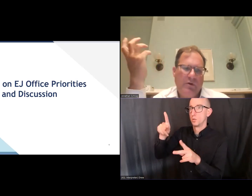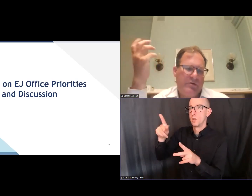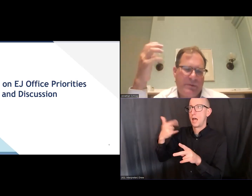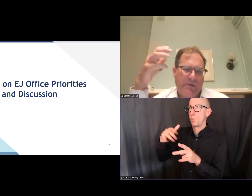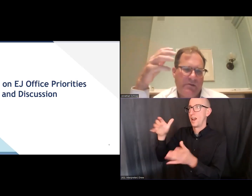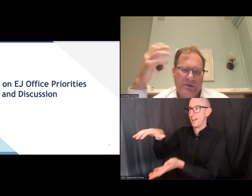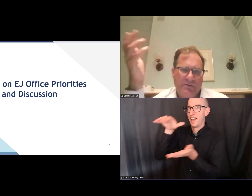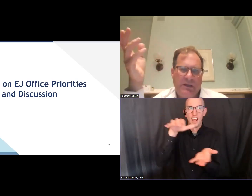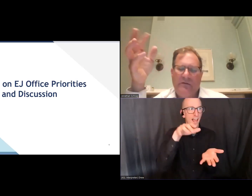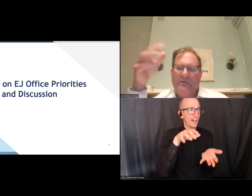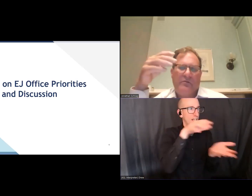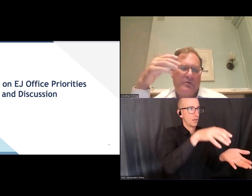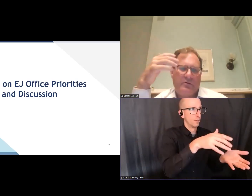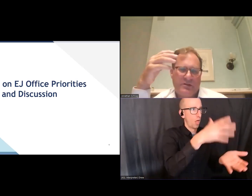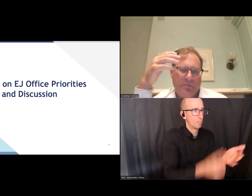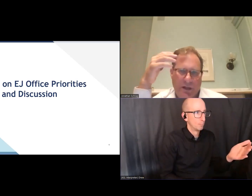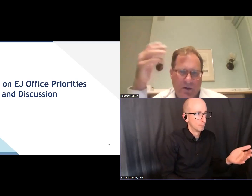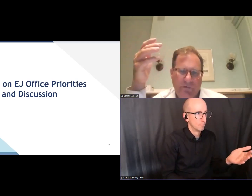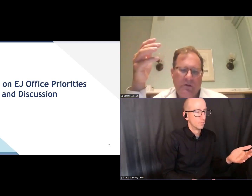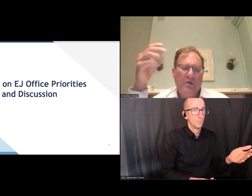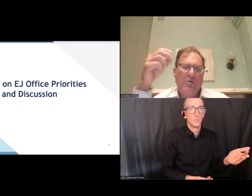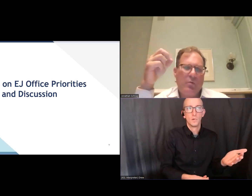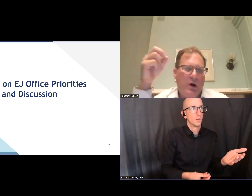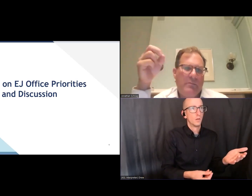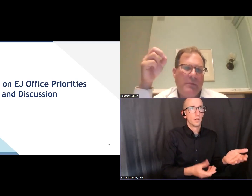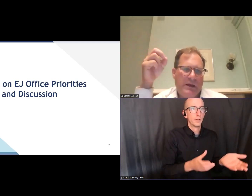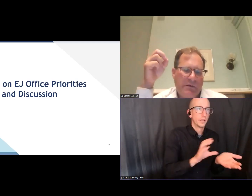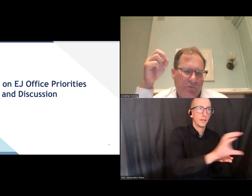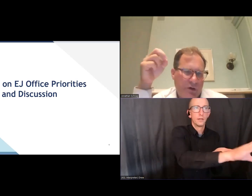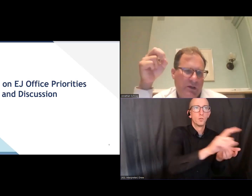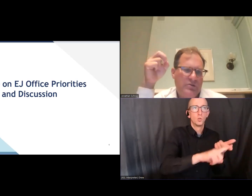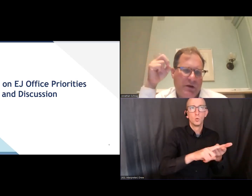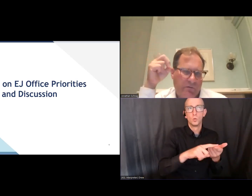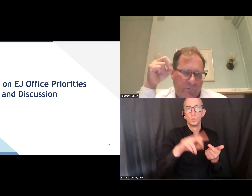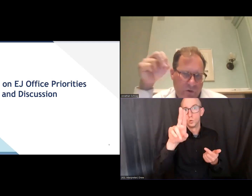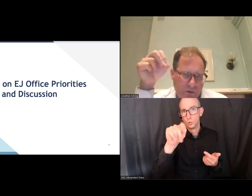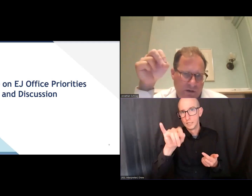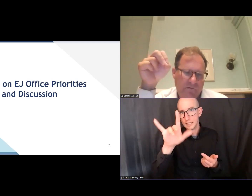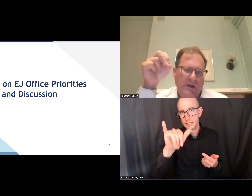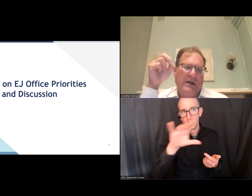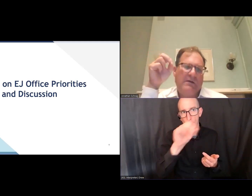up, whether it's by the utilities or someone else. We want to make it really